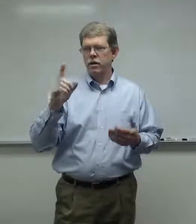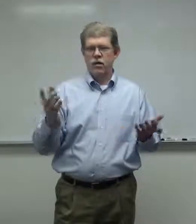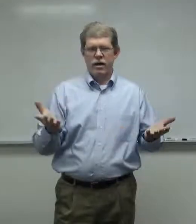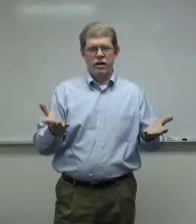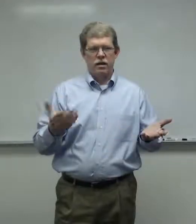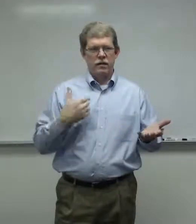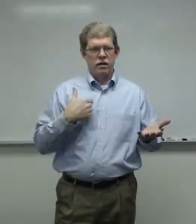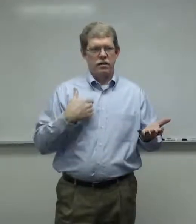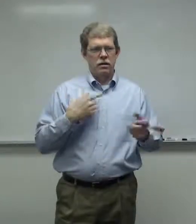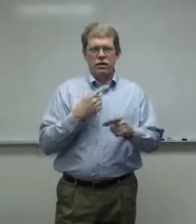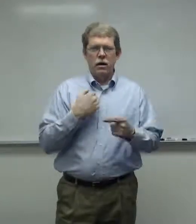Where?